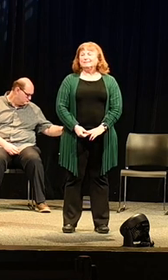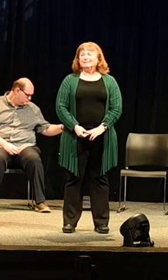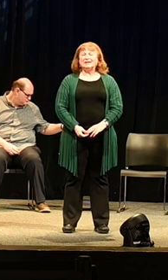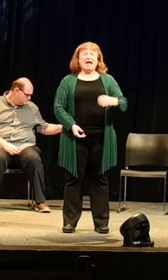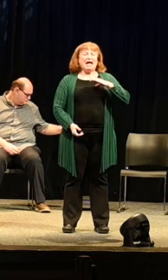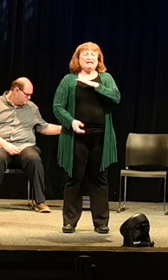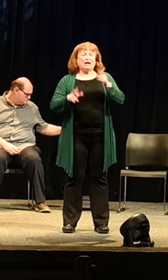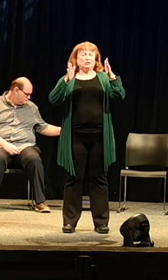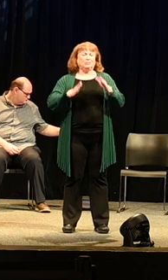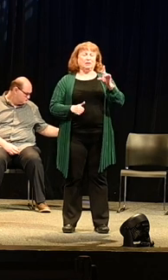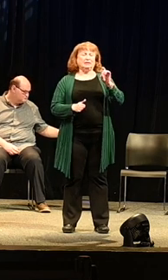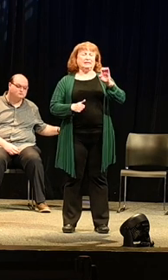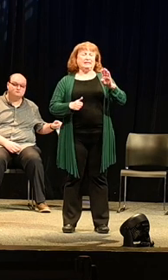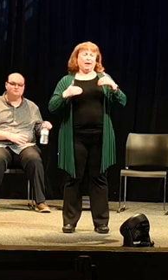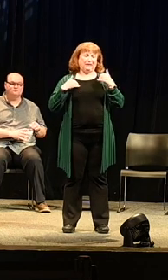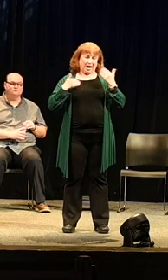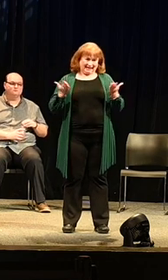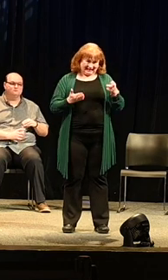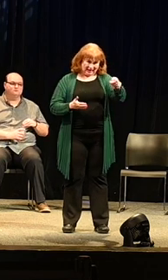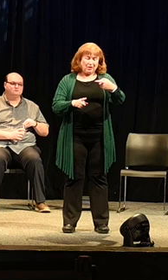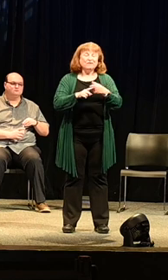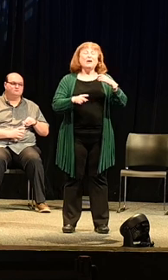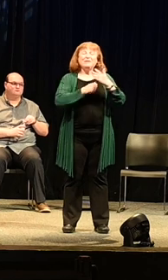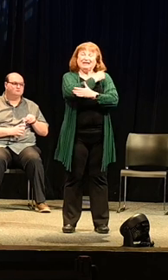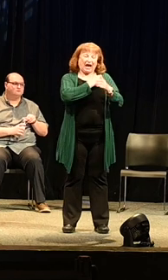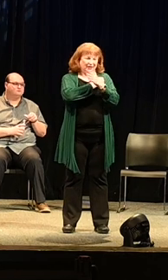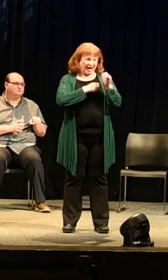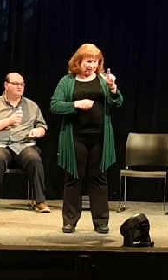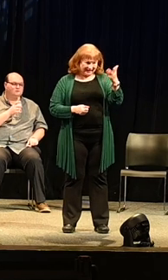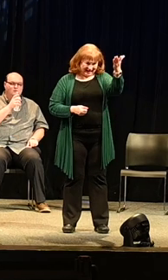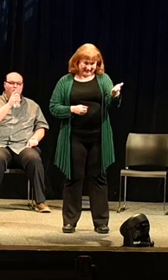in our community. Councilperson Deb Young is here from the County Council.